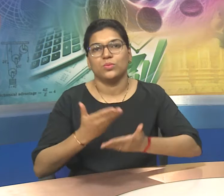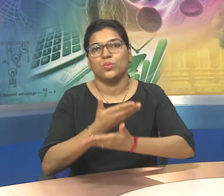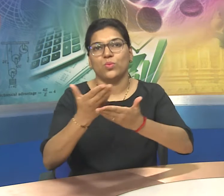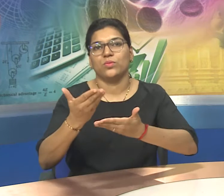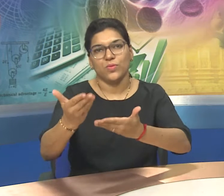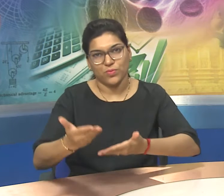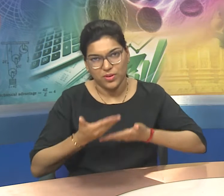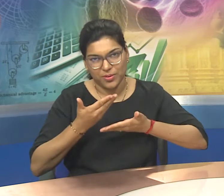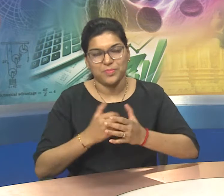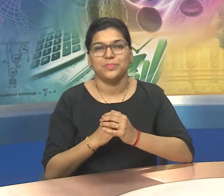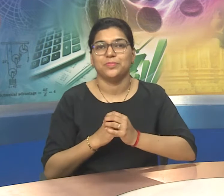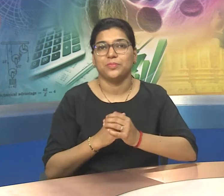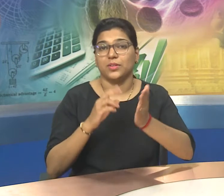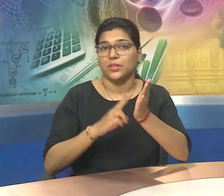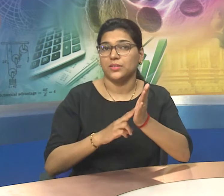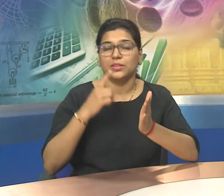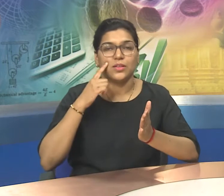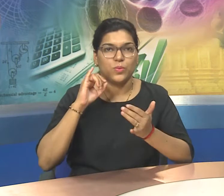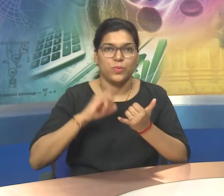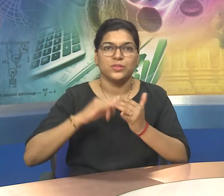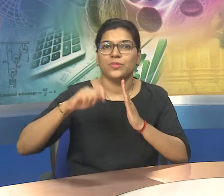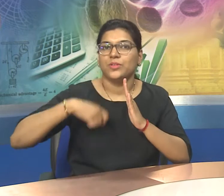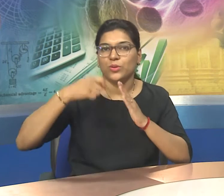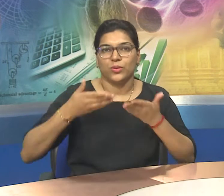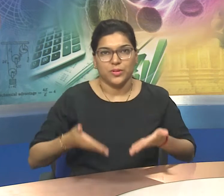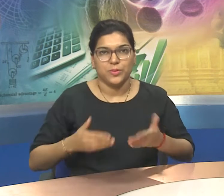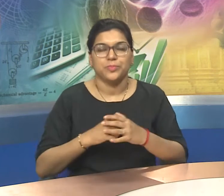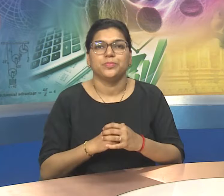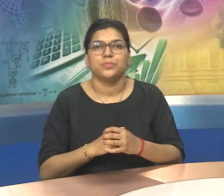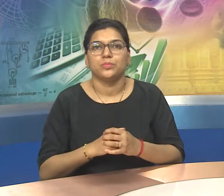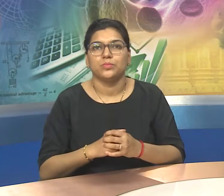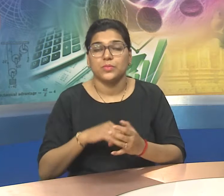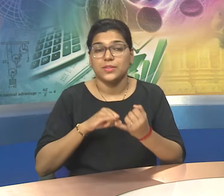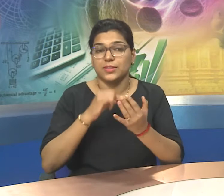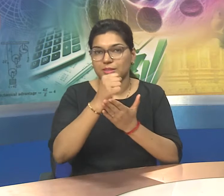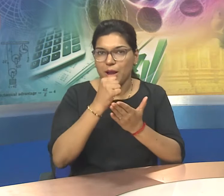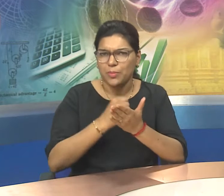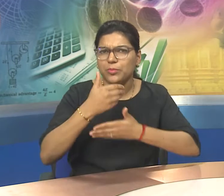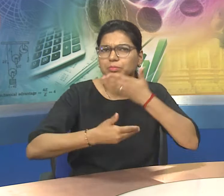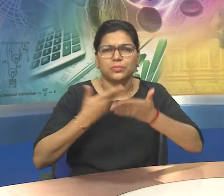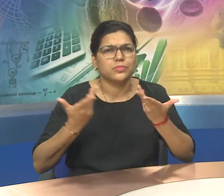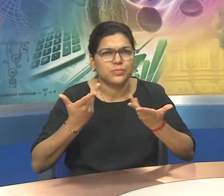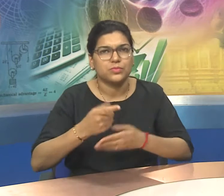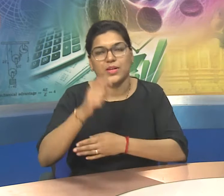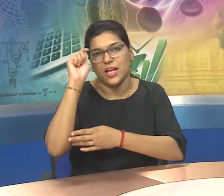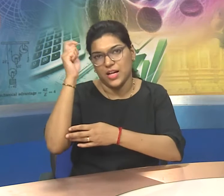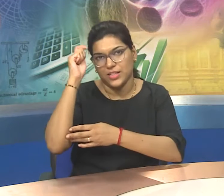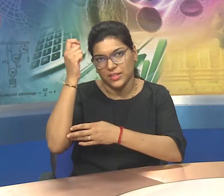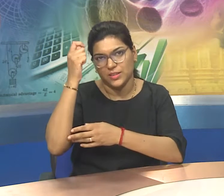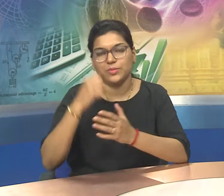Namaskar, welcome you all in this educational video of NIOS. Today we are going to